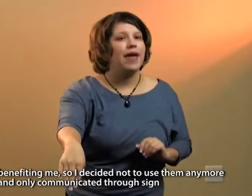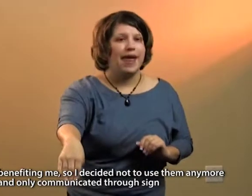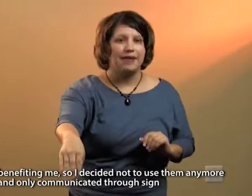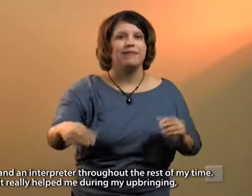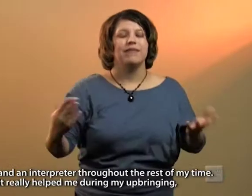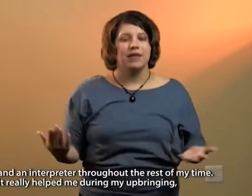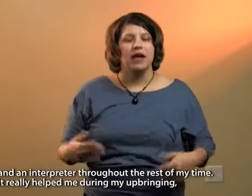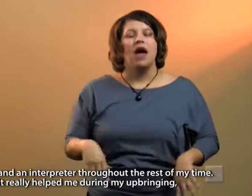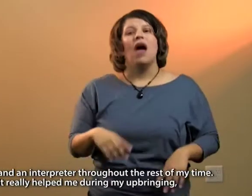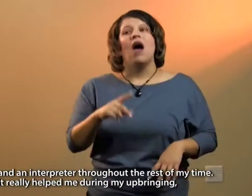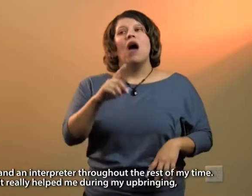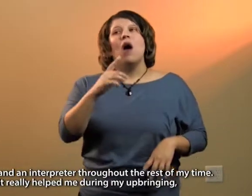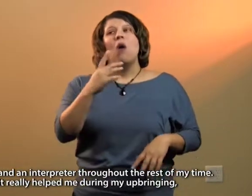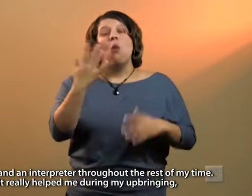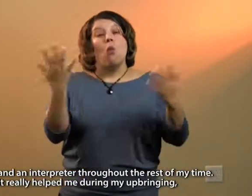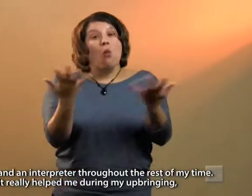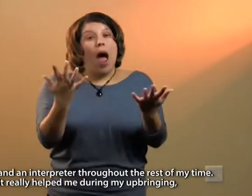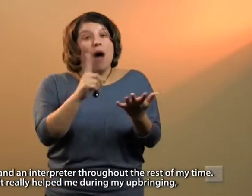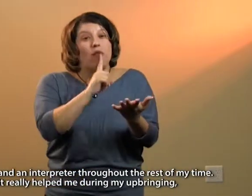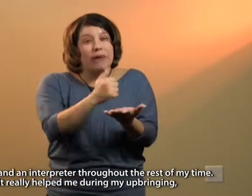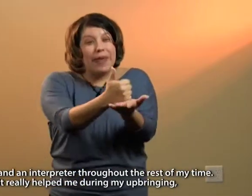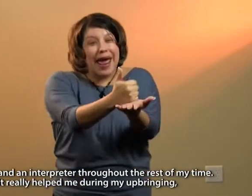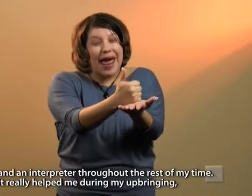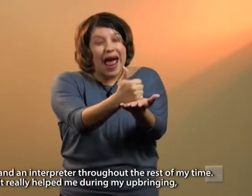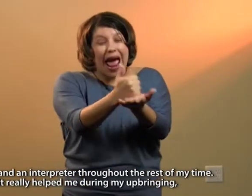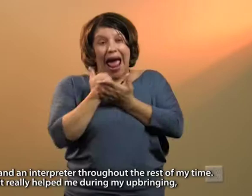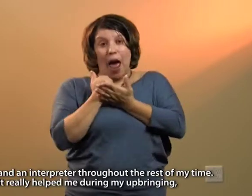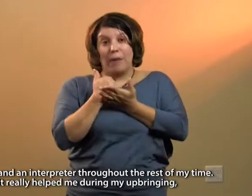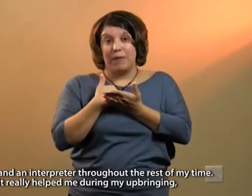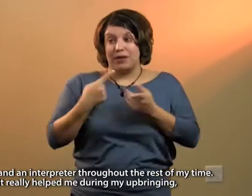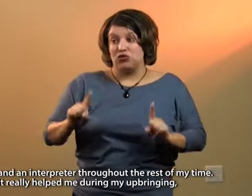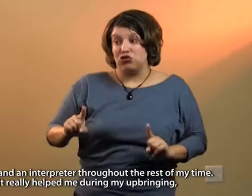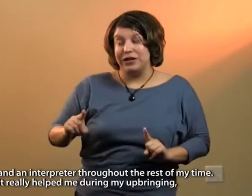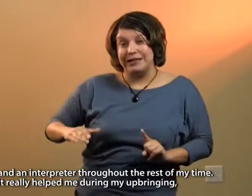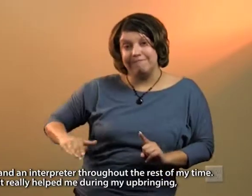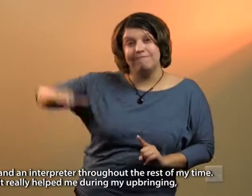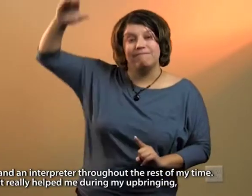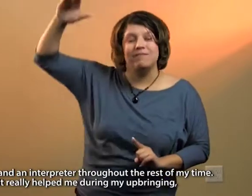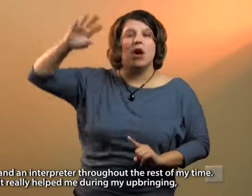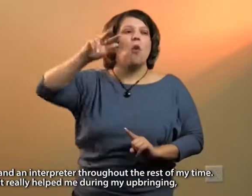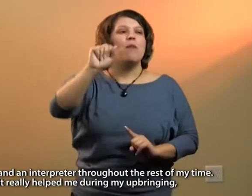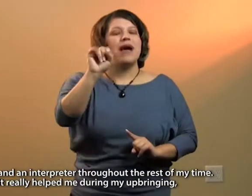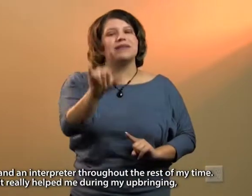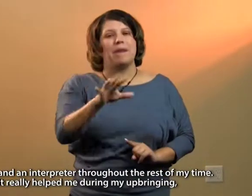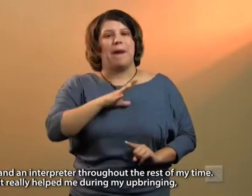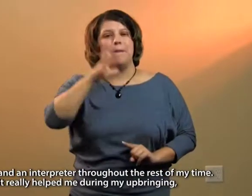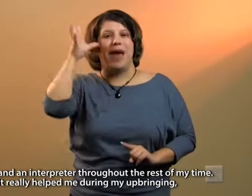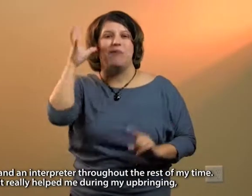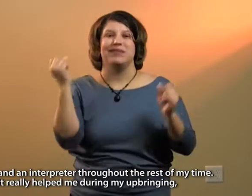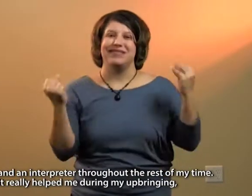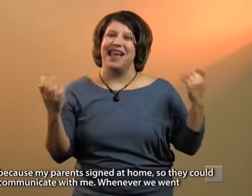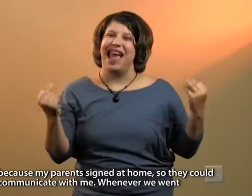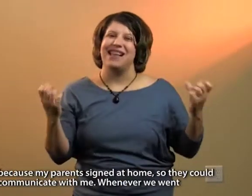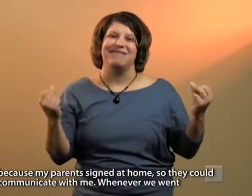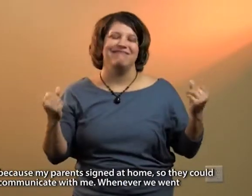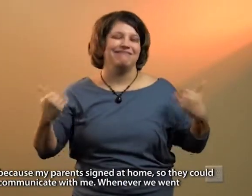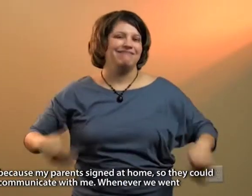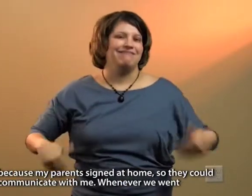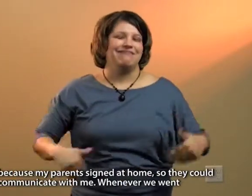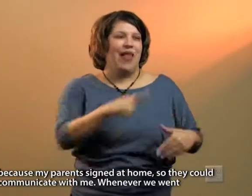through sign And an interpreter throughout the rest of my time And it really helped me during my upbringing Because my parents signed